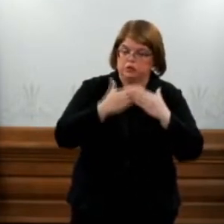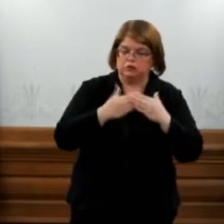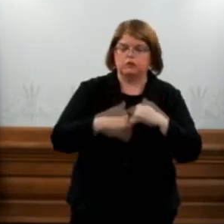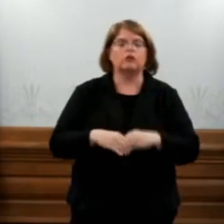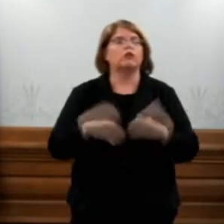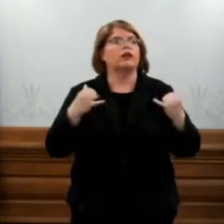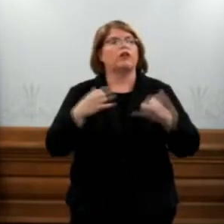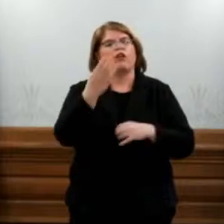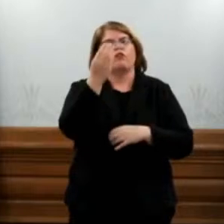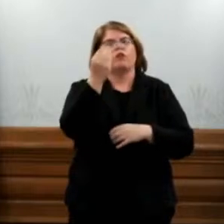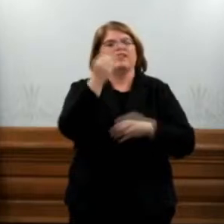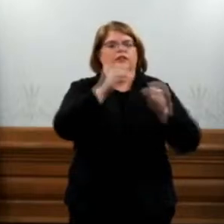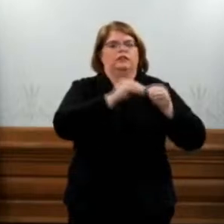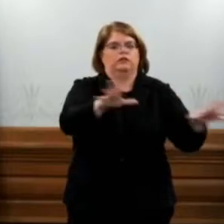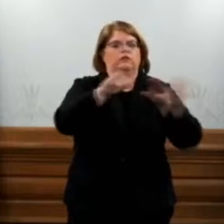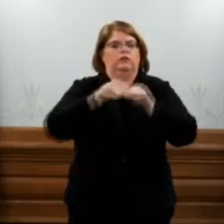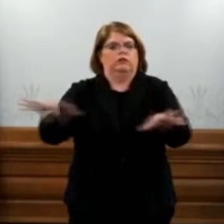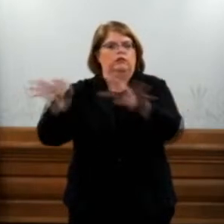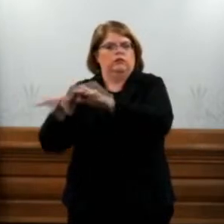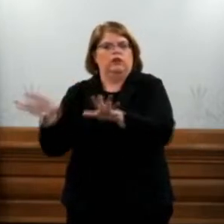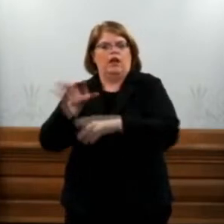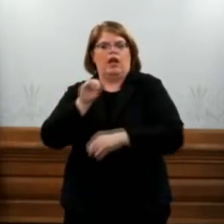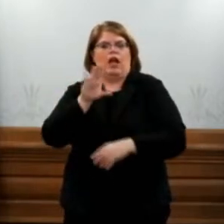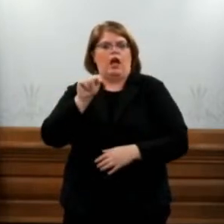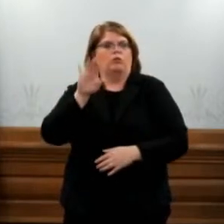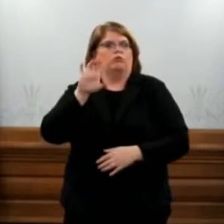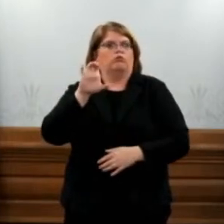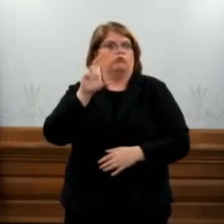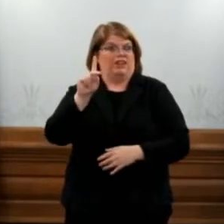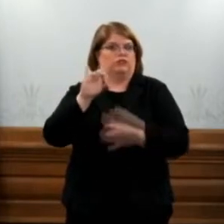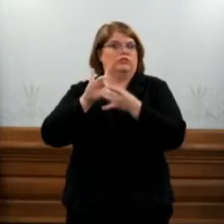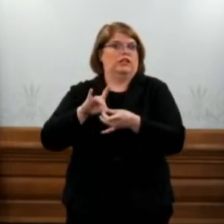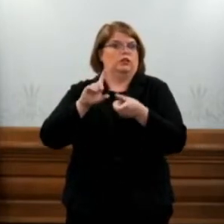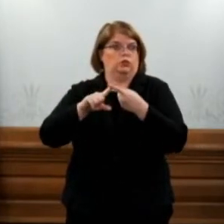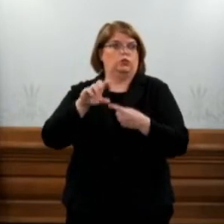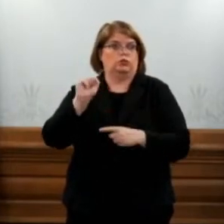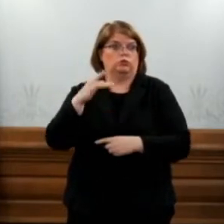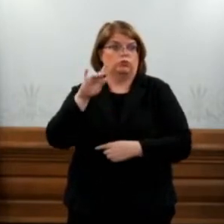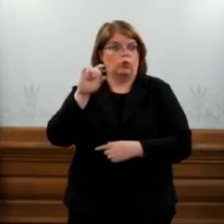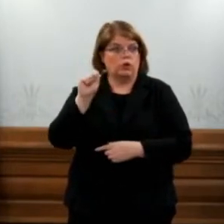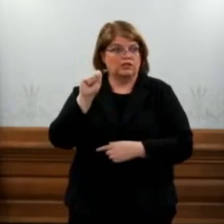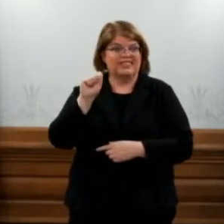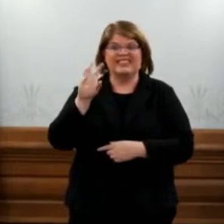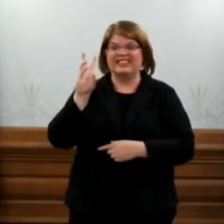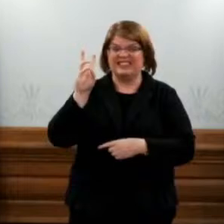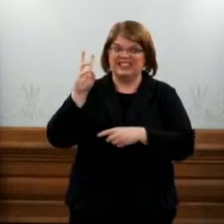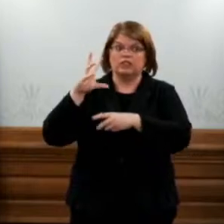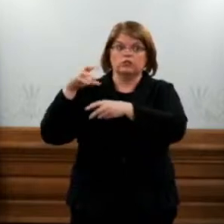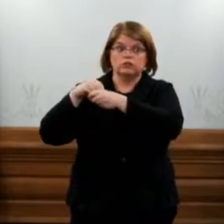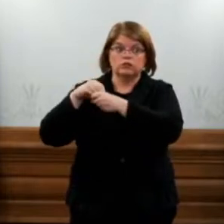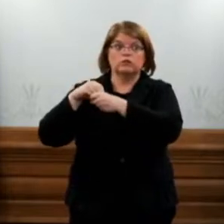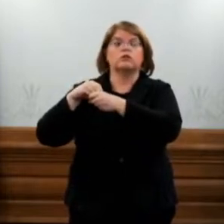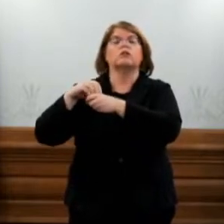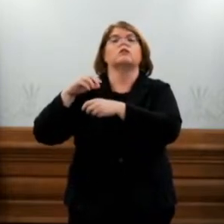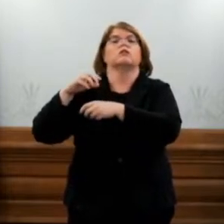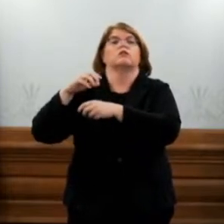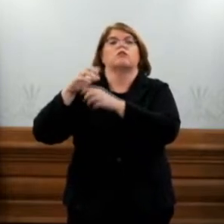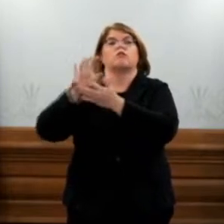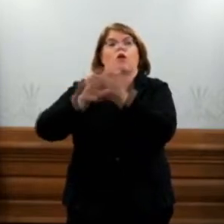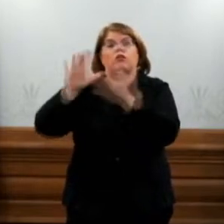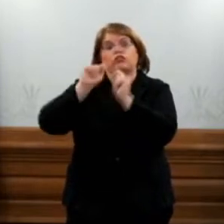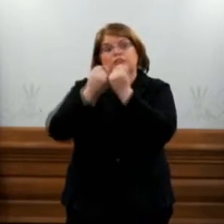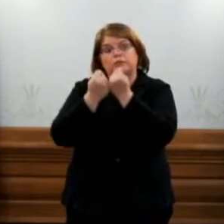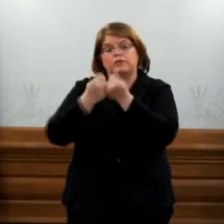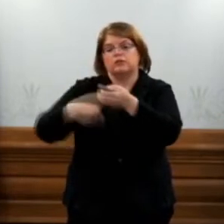and 106 cases associated with sports. 6 of those are among college teams, including soccer, volleyball, and